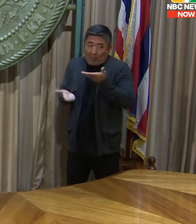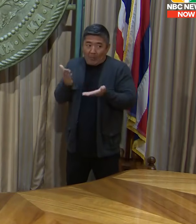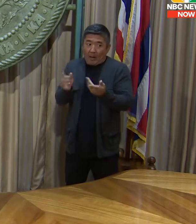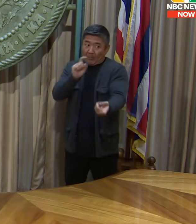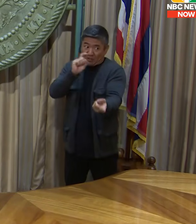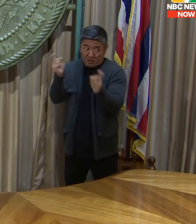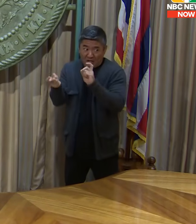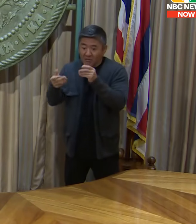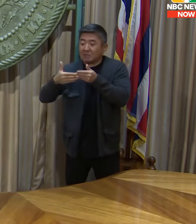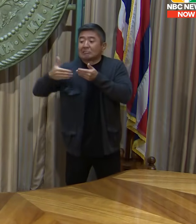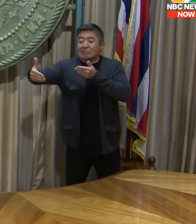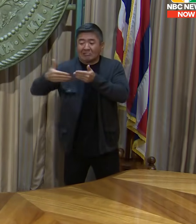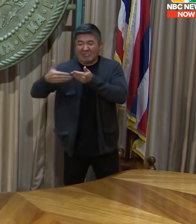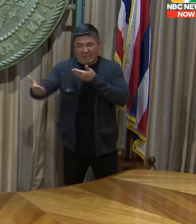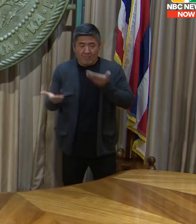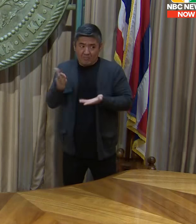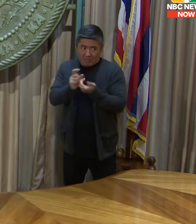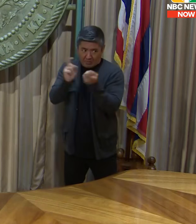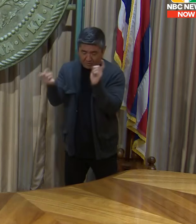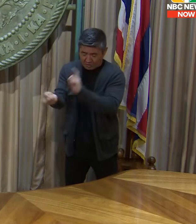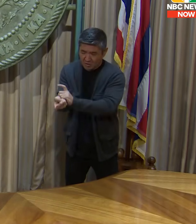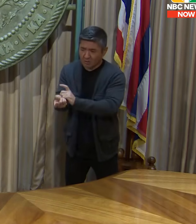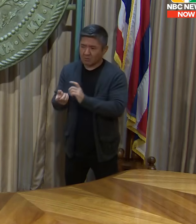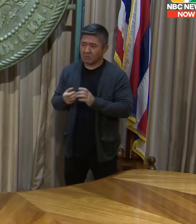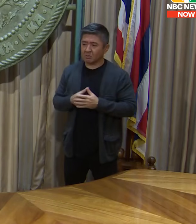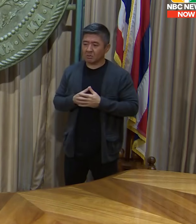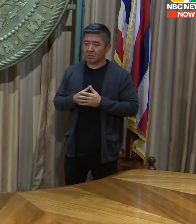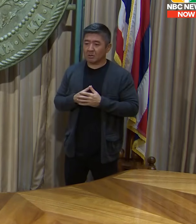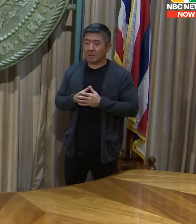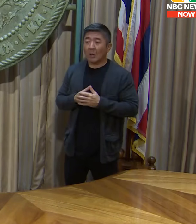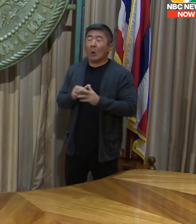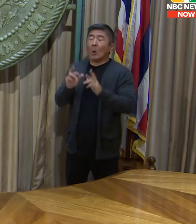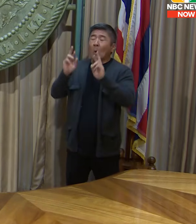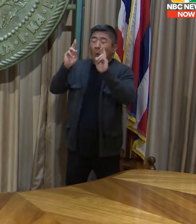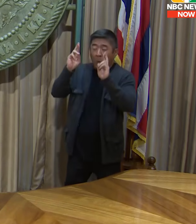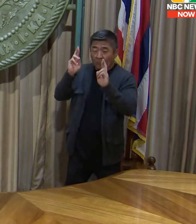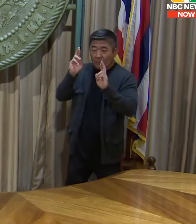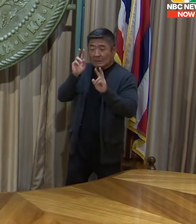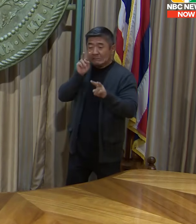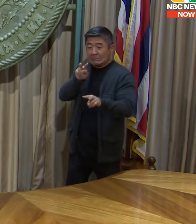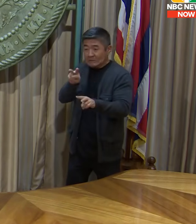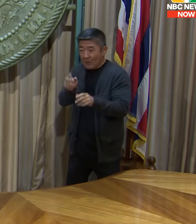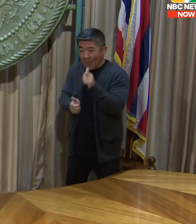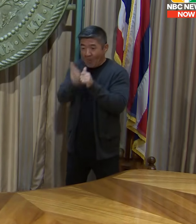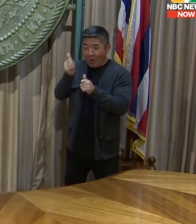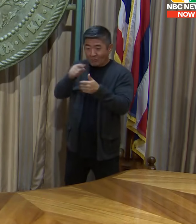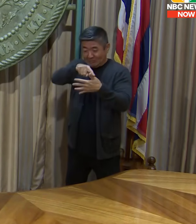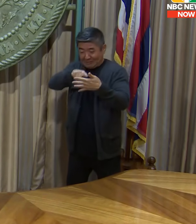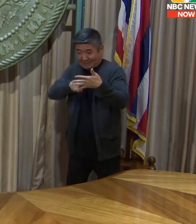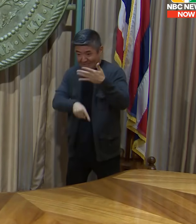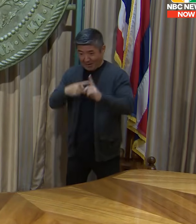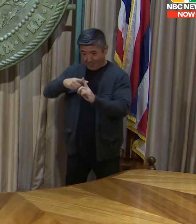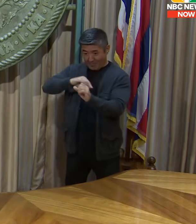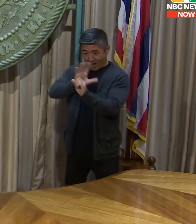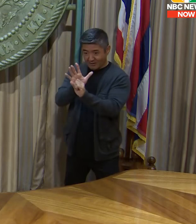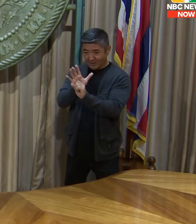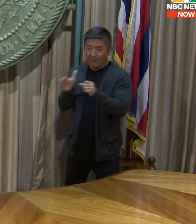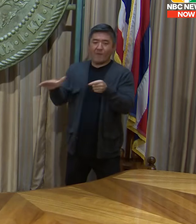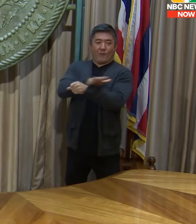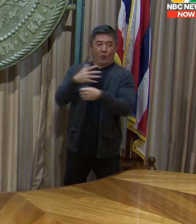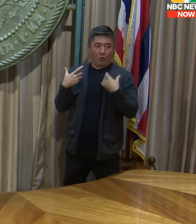and hopefully we continue to see most of the cases fully recovered. I might add